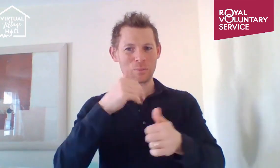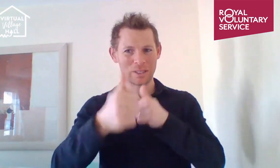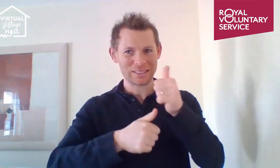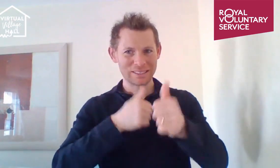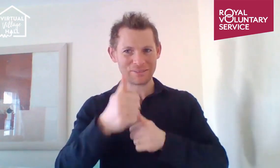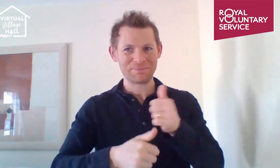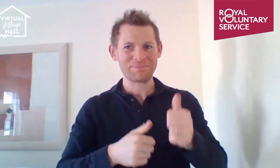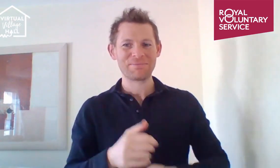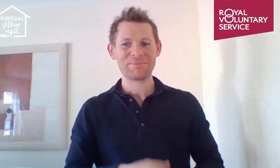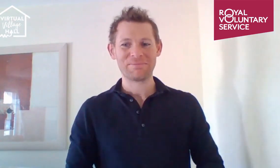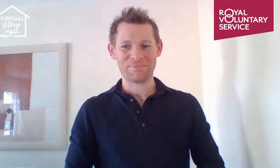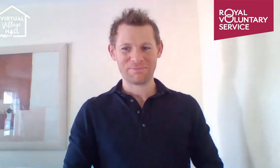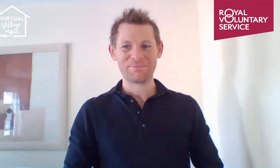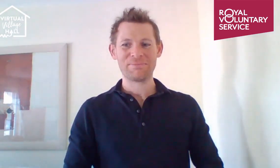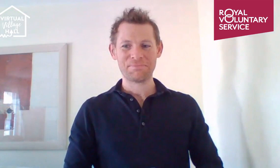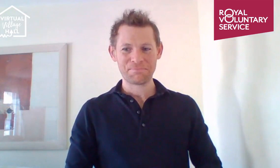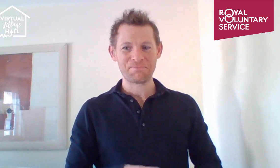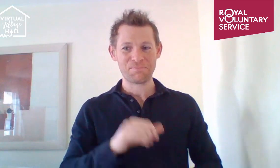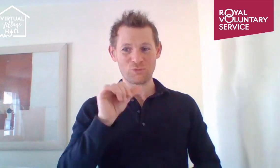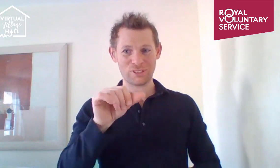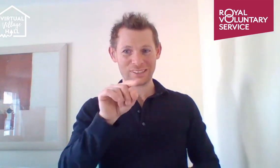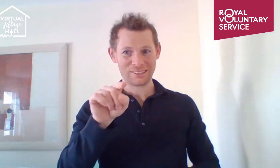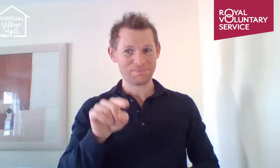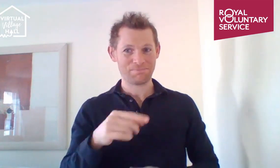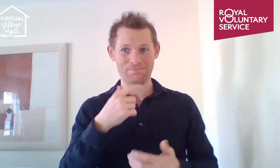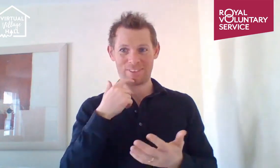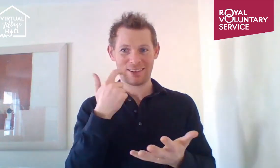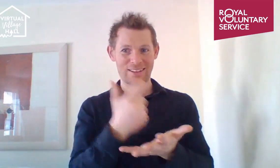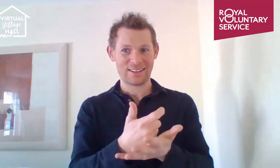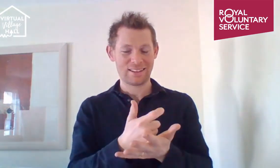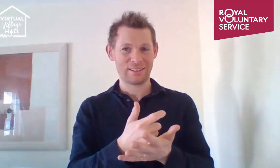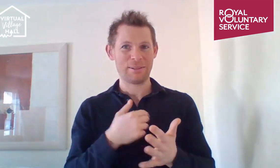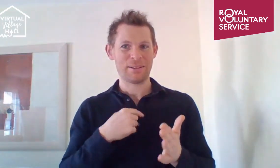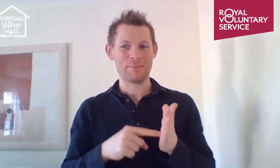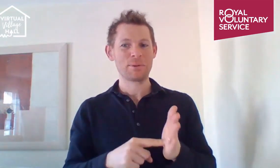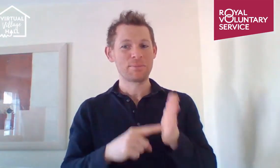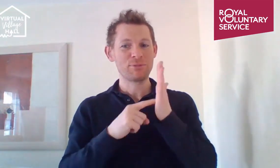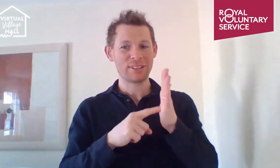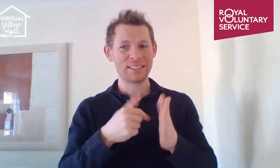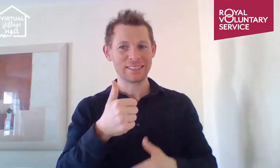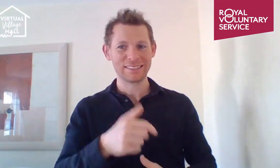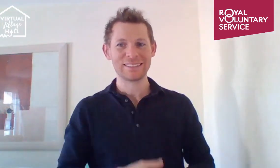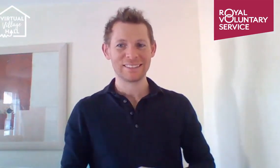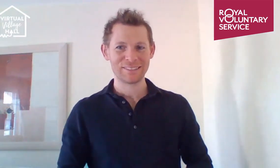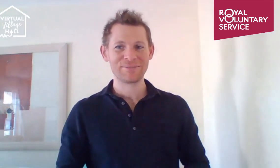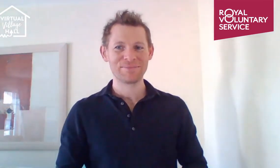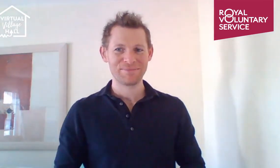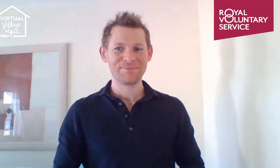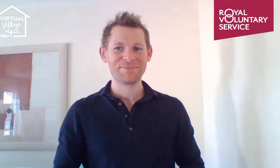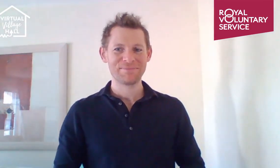Well done, Elizabeth. Brilliant. That was right. I can't believe it. Really, really impressed. Well